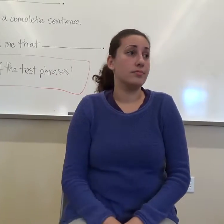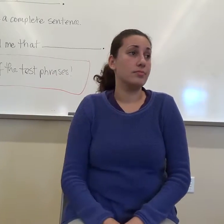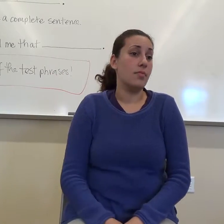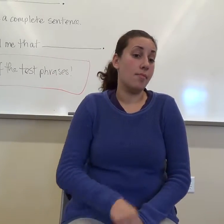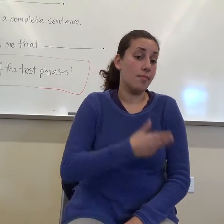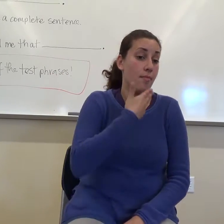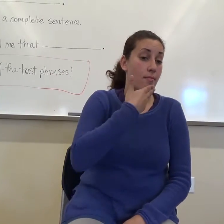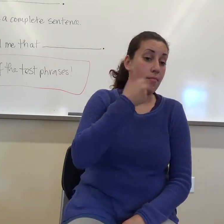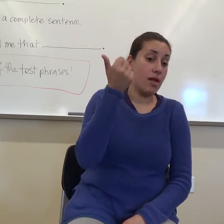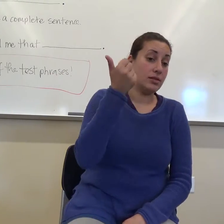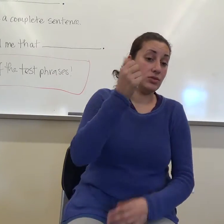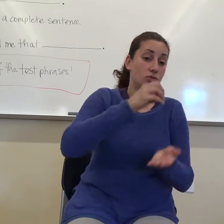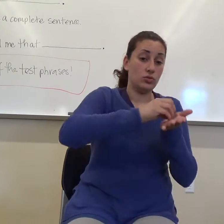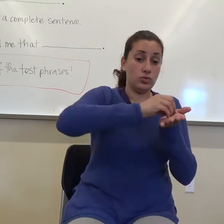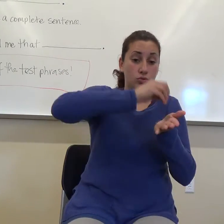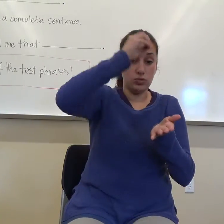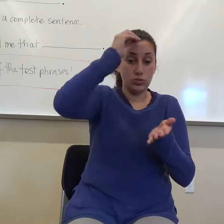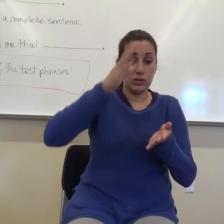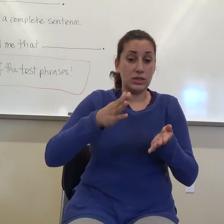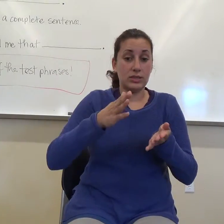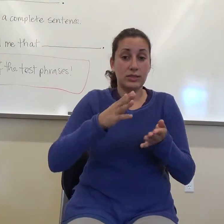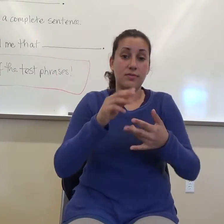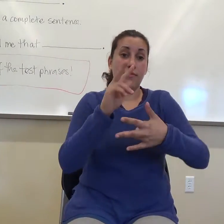first, second, third, go on to college.